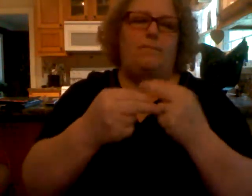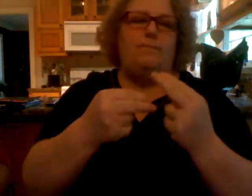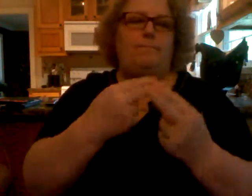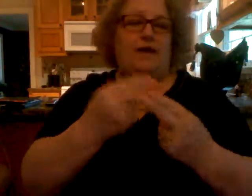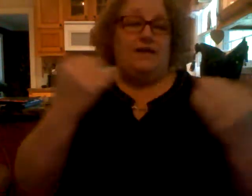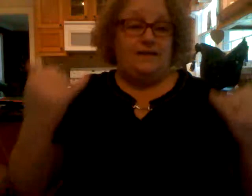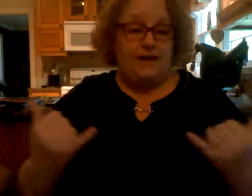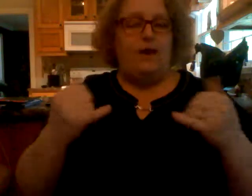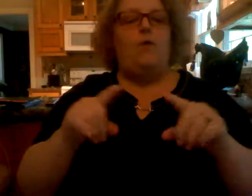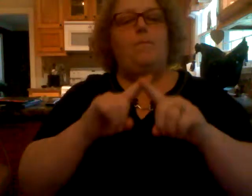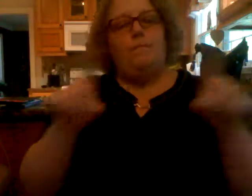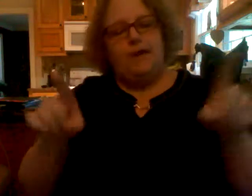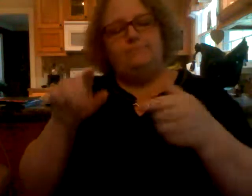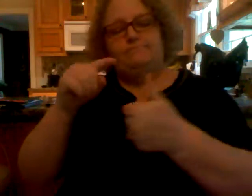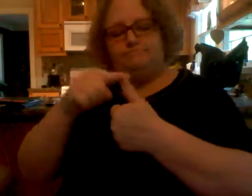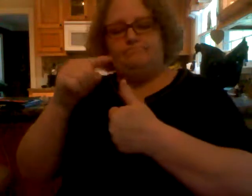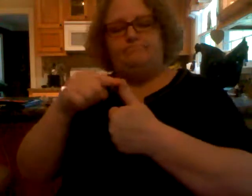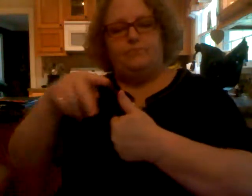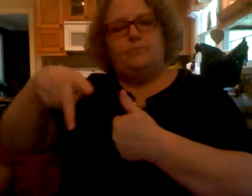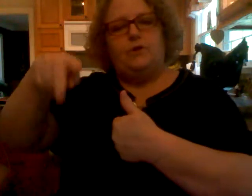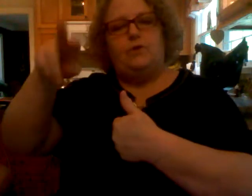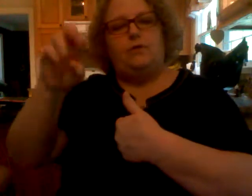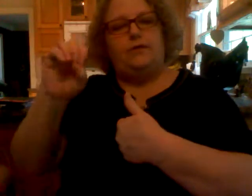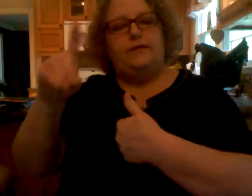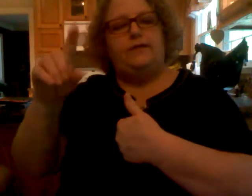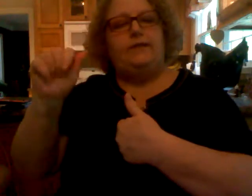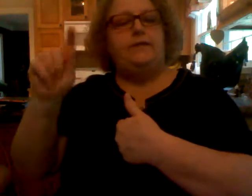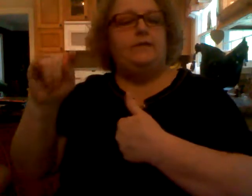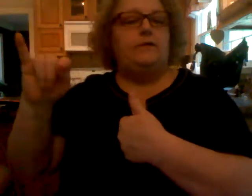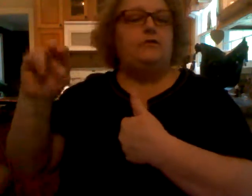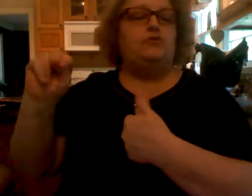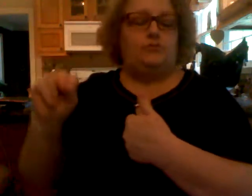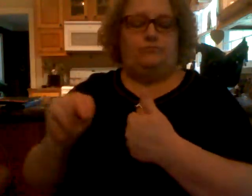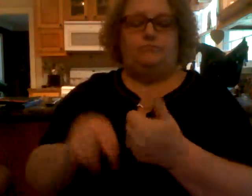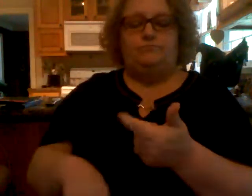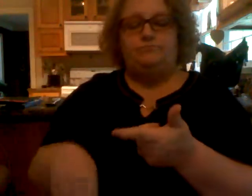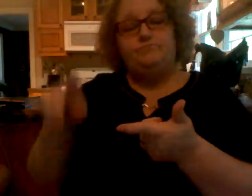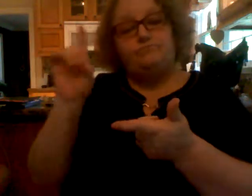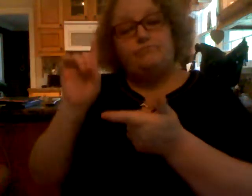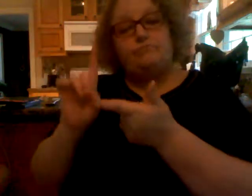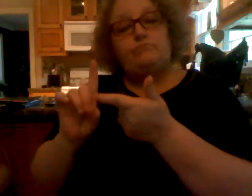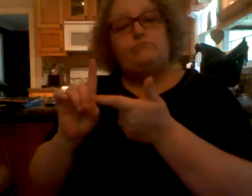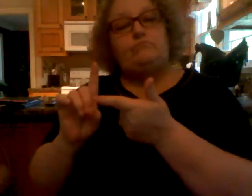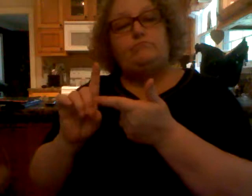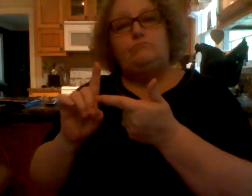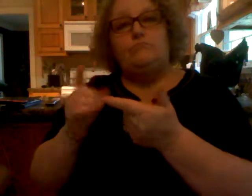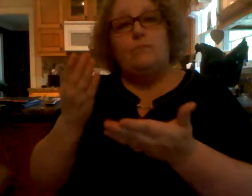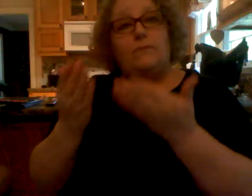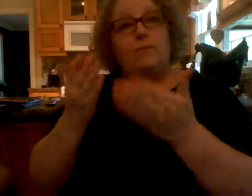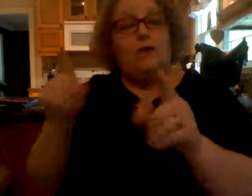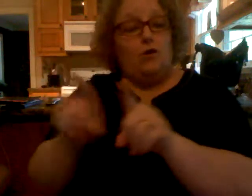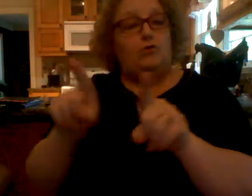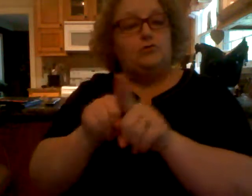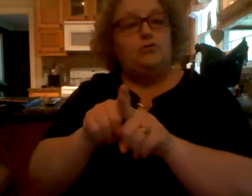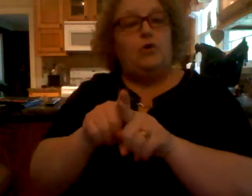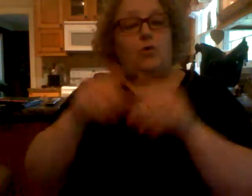But predation. One organism killing another one for food. A barn owl sweeping down onto a